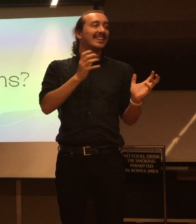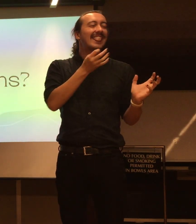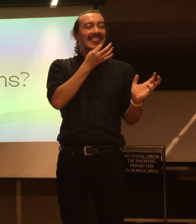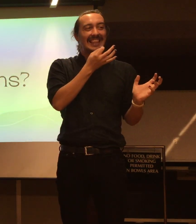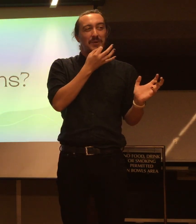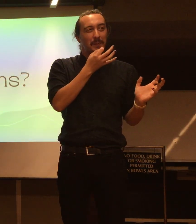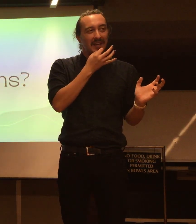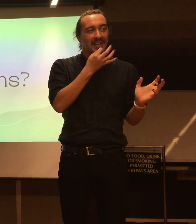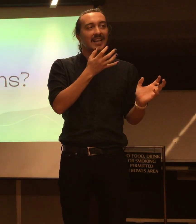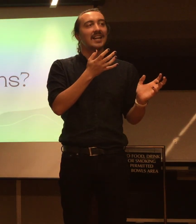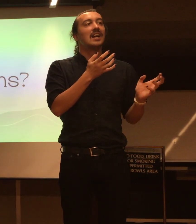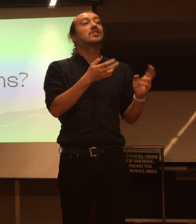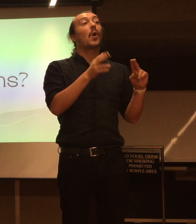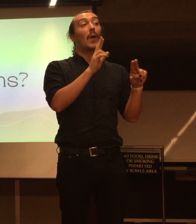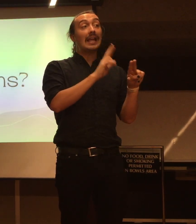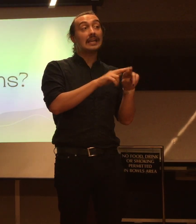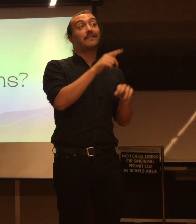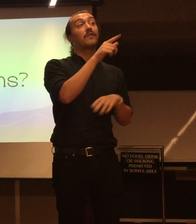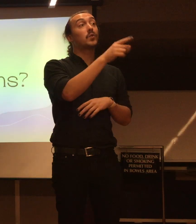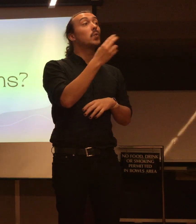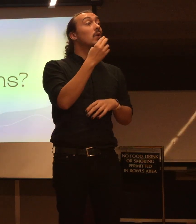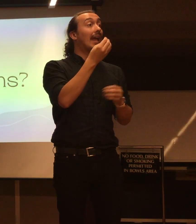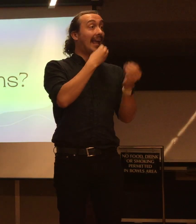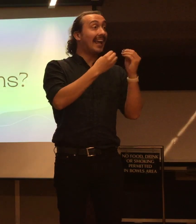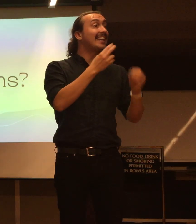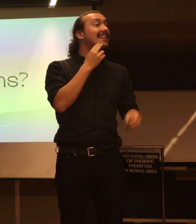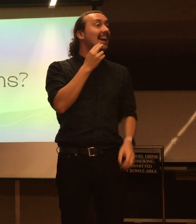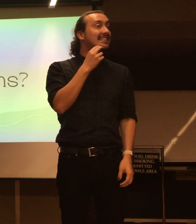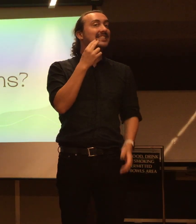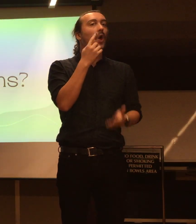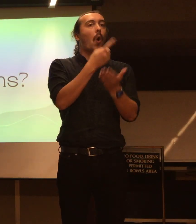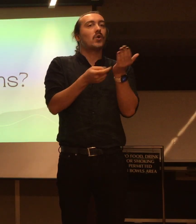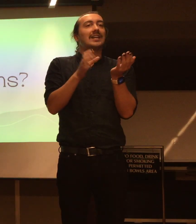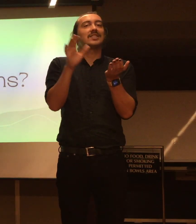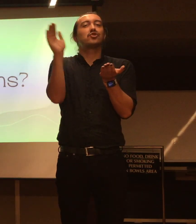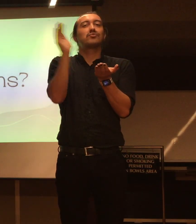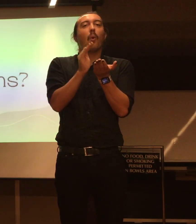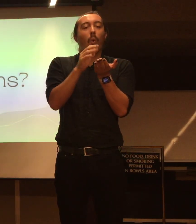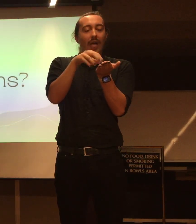nuts, then it's good to just have a very small handful,